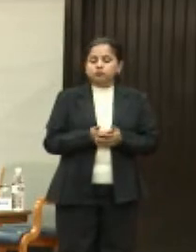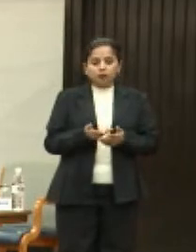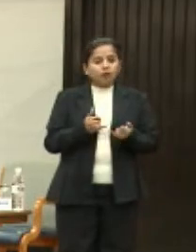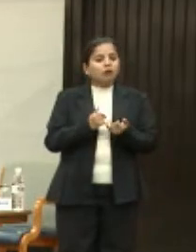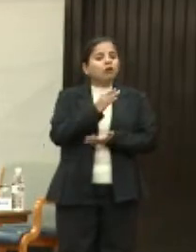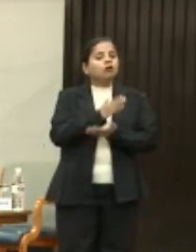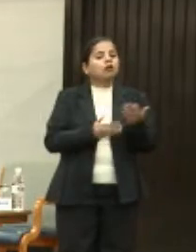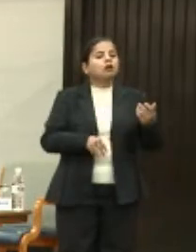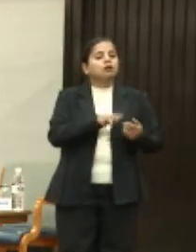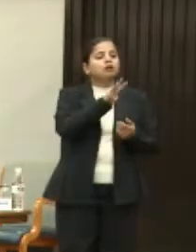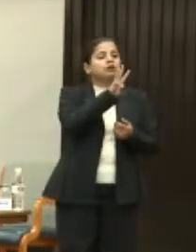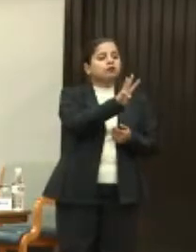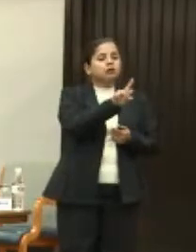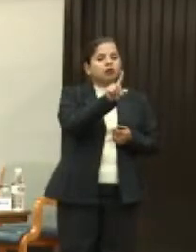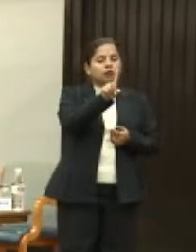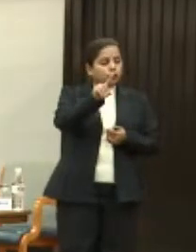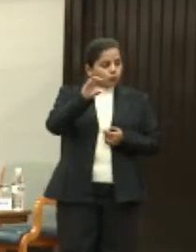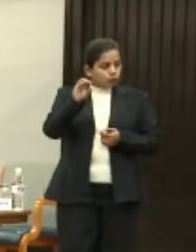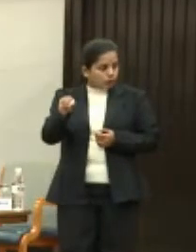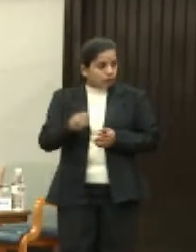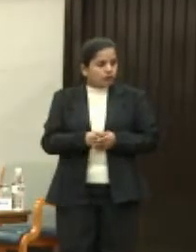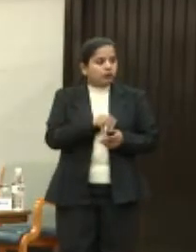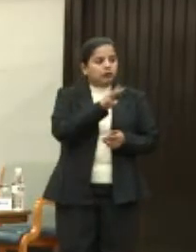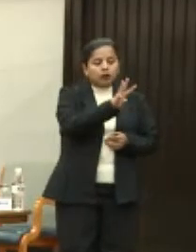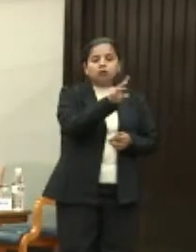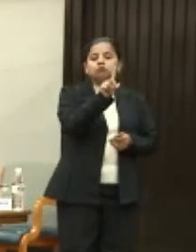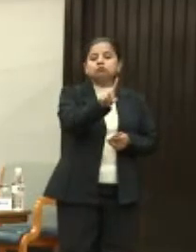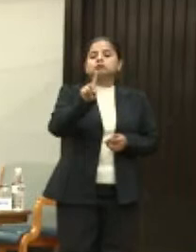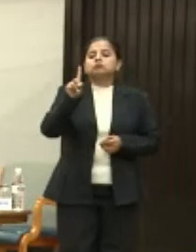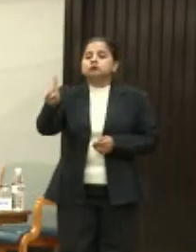Sections 310 and 311,